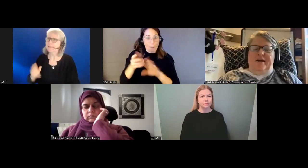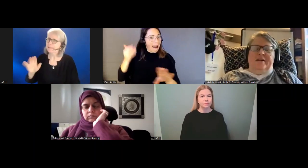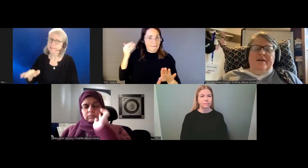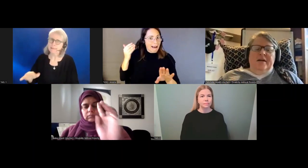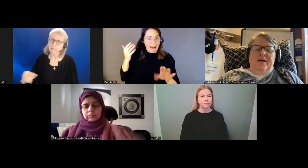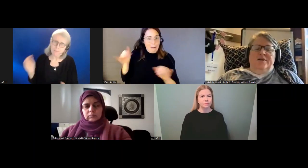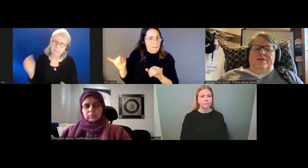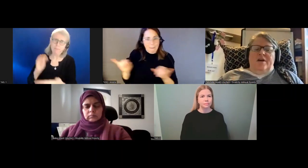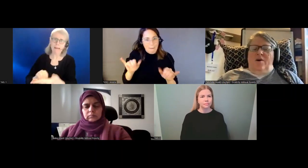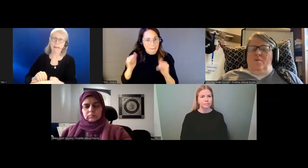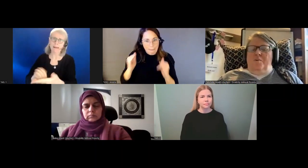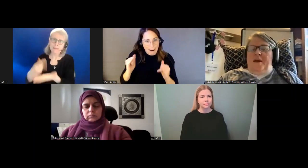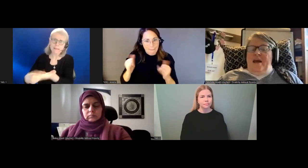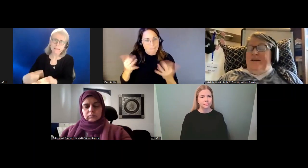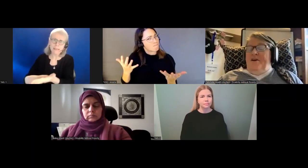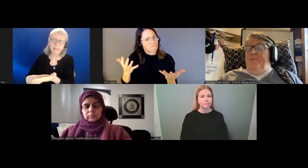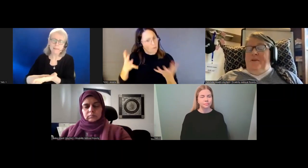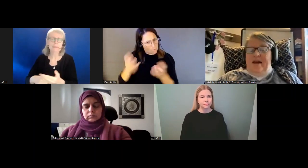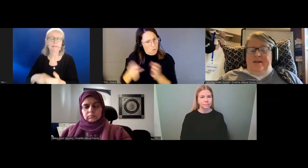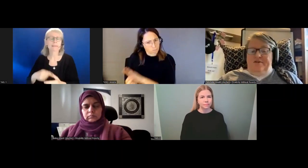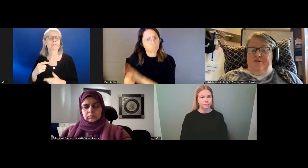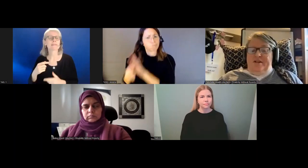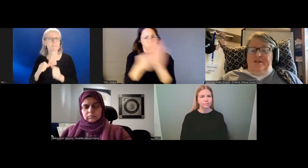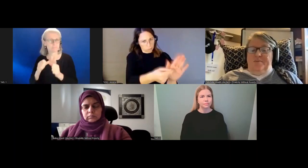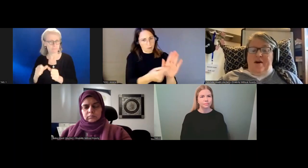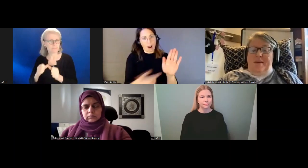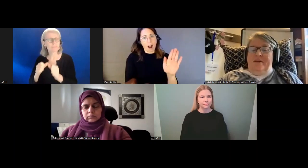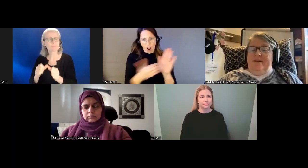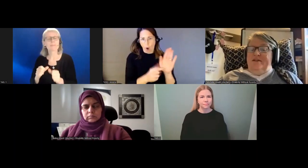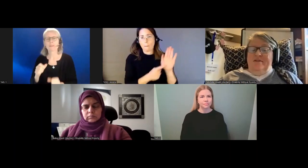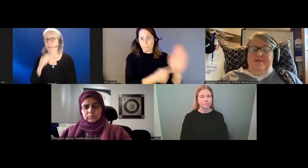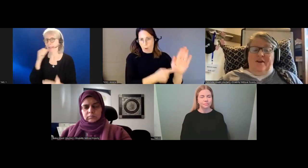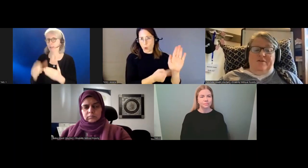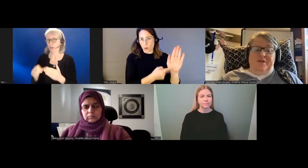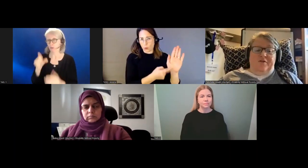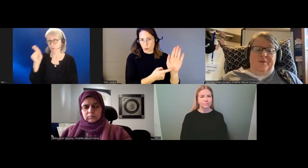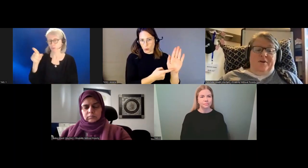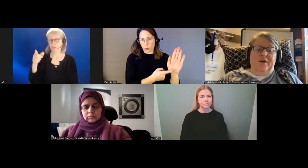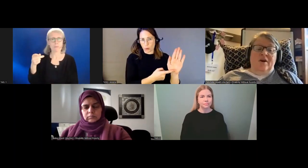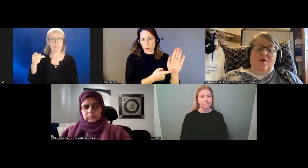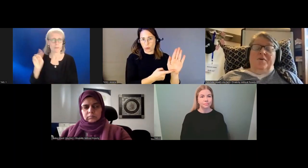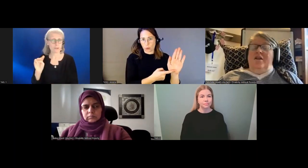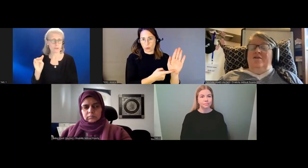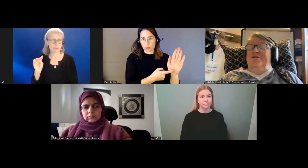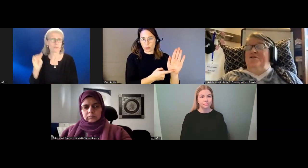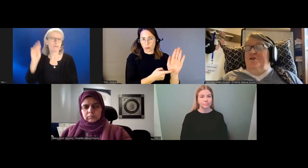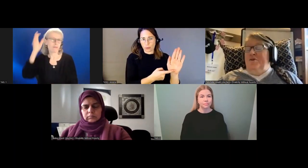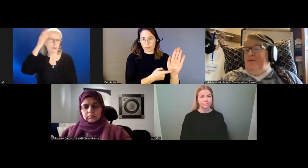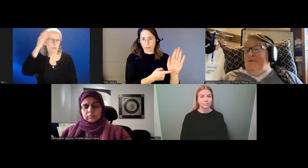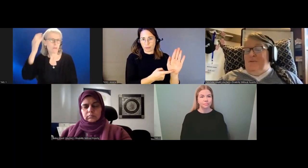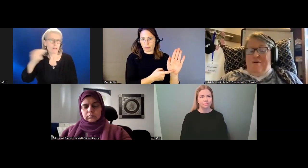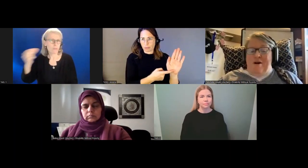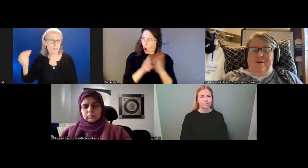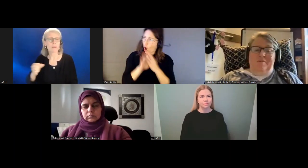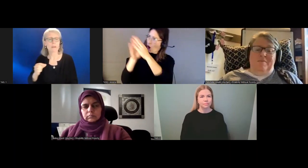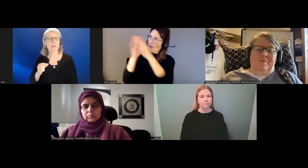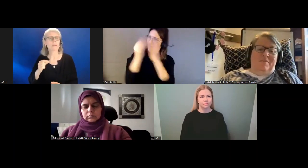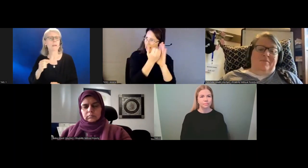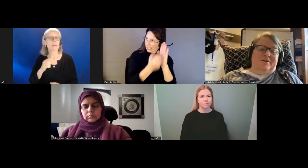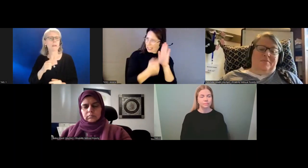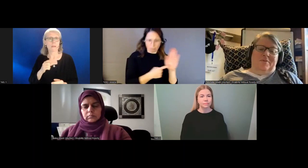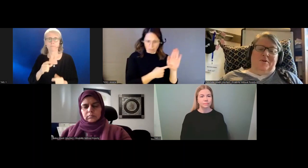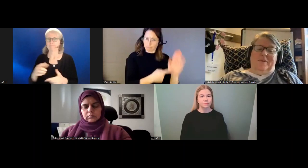get moving. So we had an open letter addressed to the Prime Minister and the federal government with close to 200